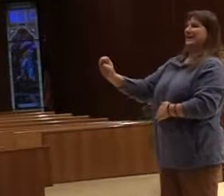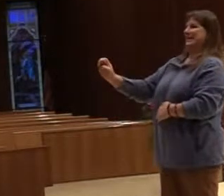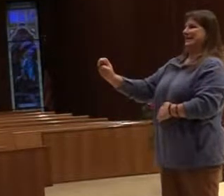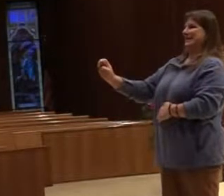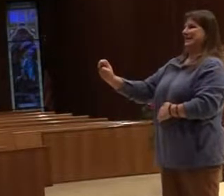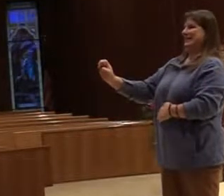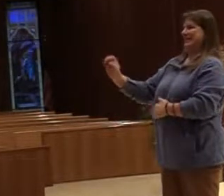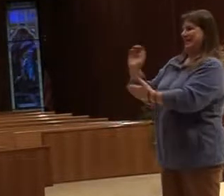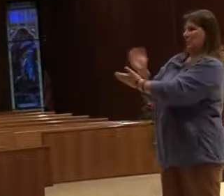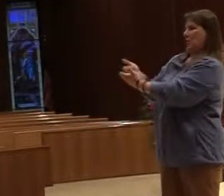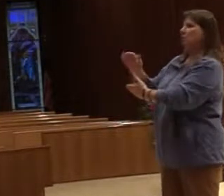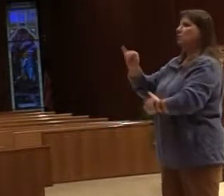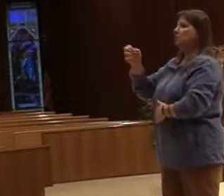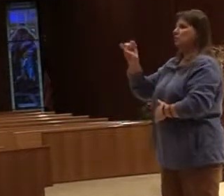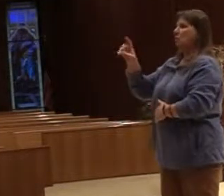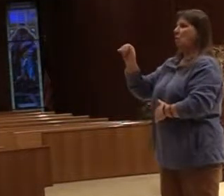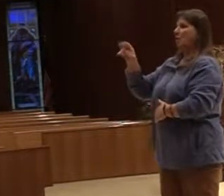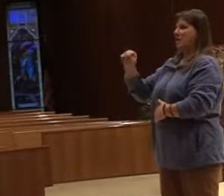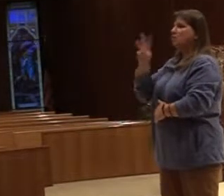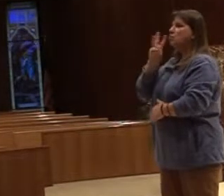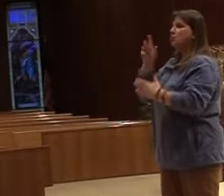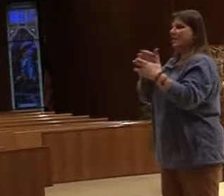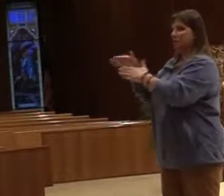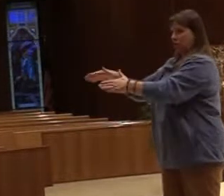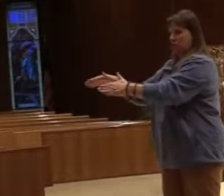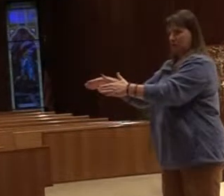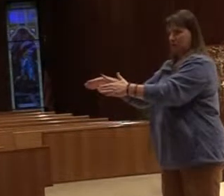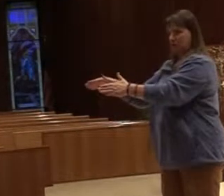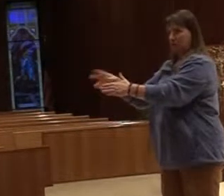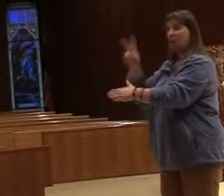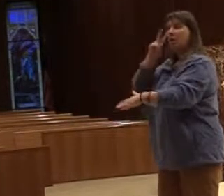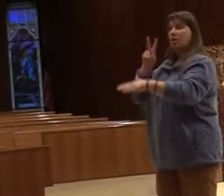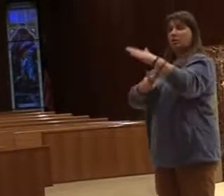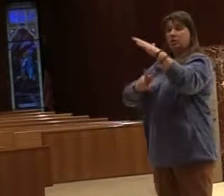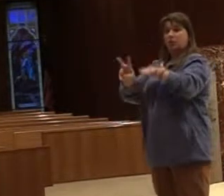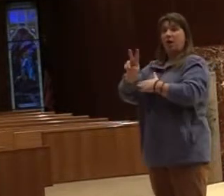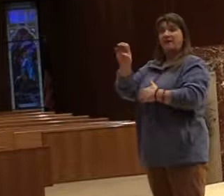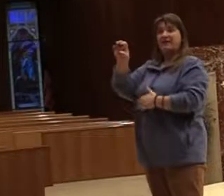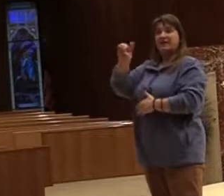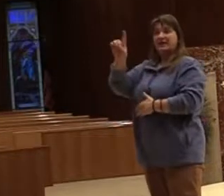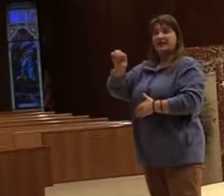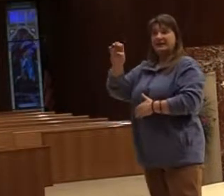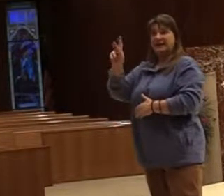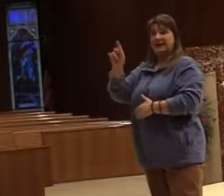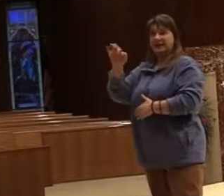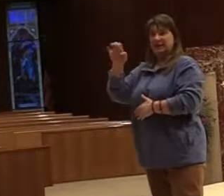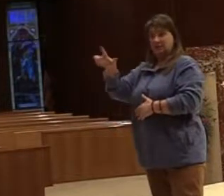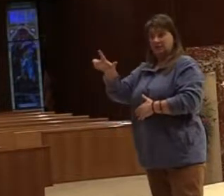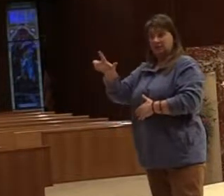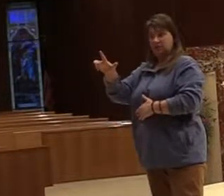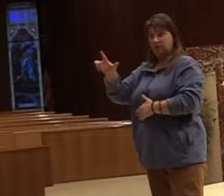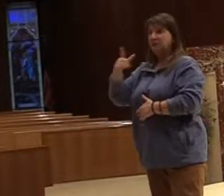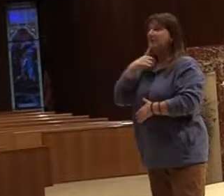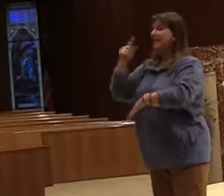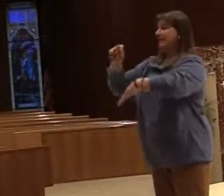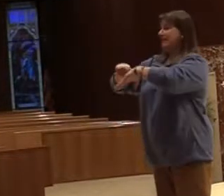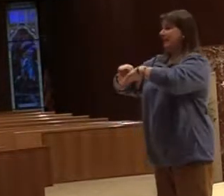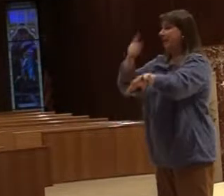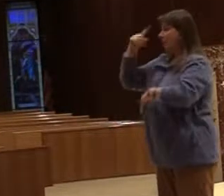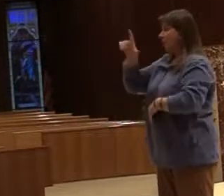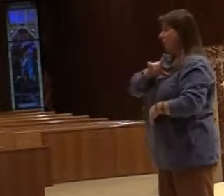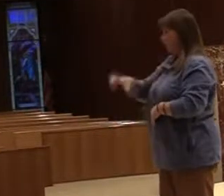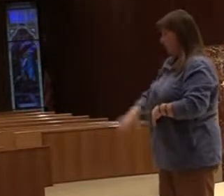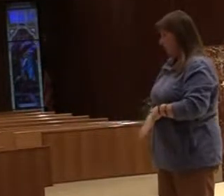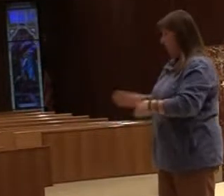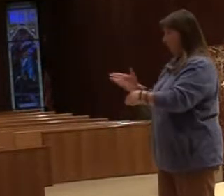to this place. The prophet Ezekiel says that at the entrance to the temple of the Lord, between the porch and